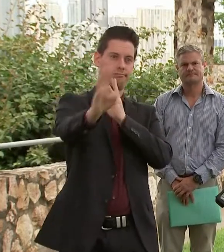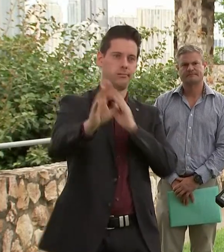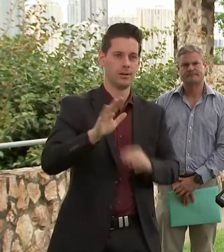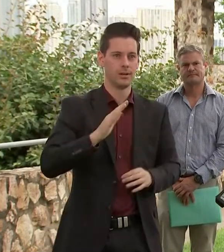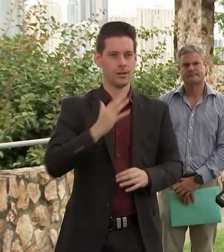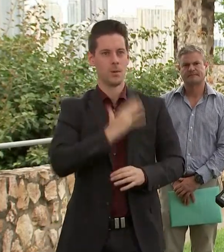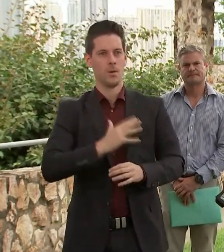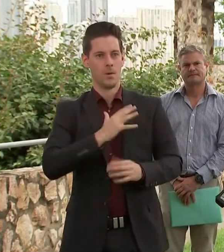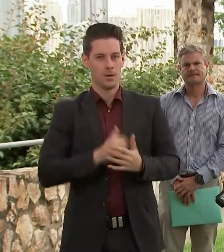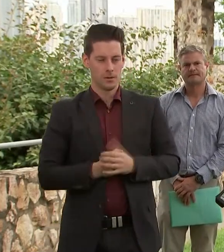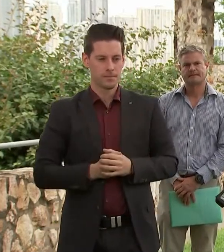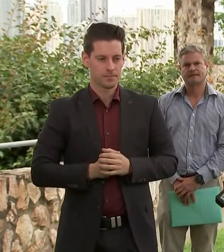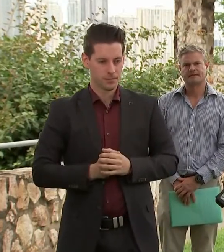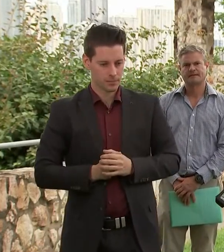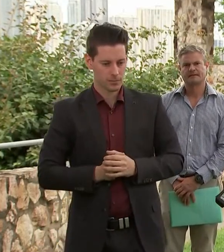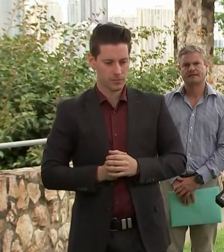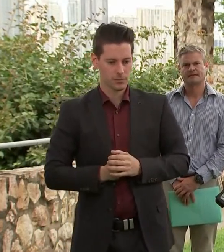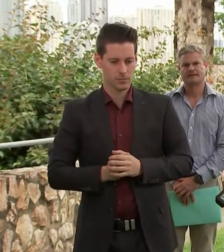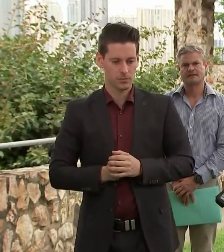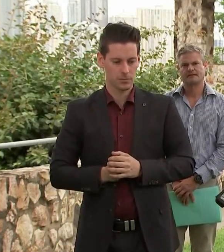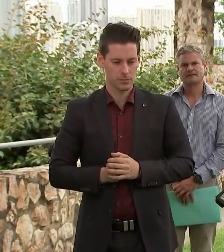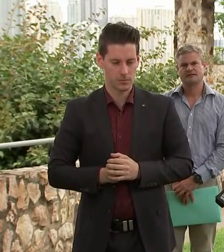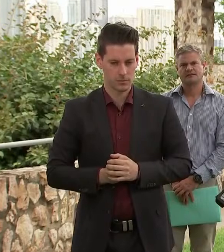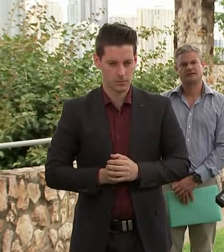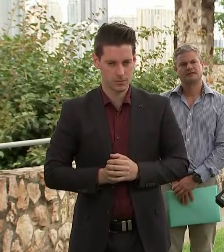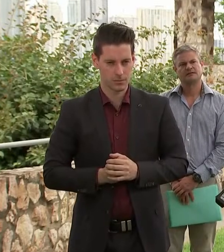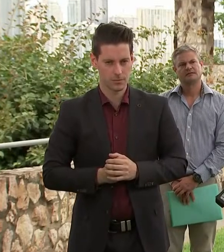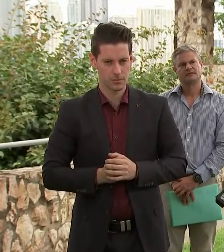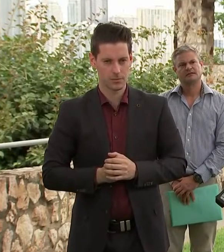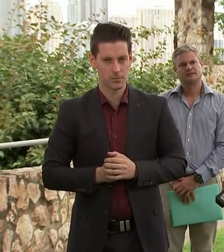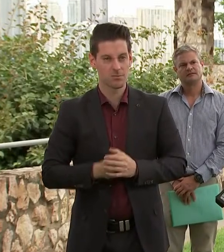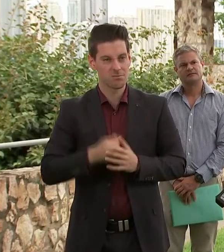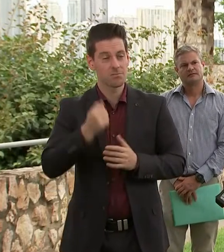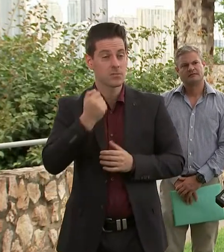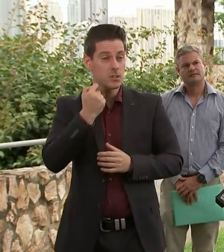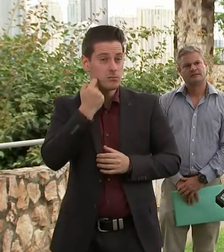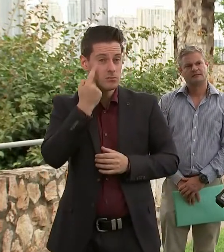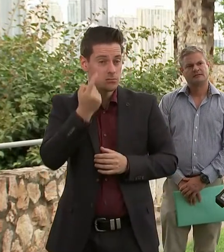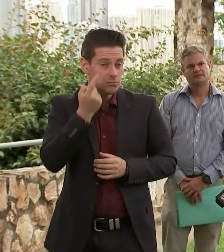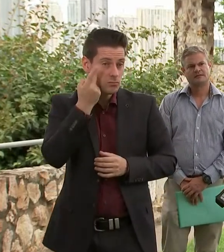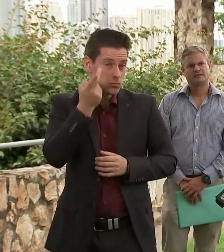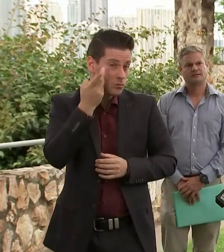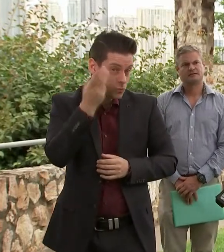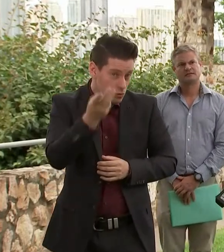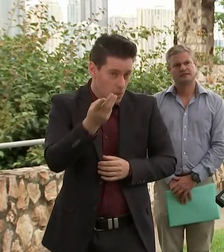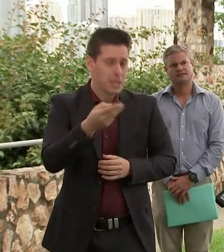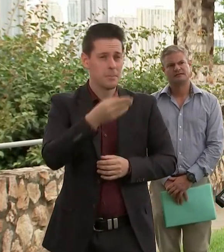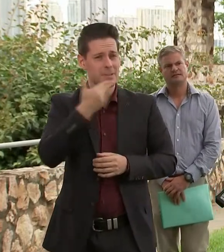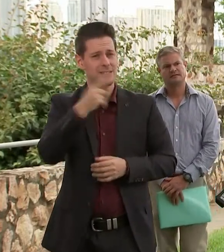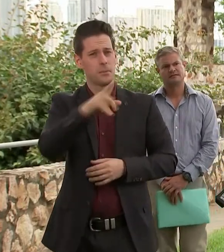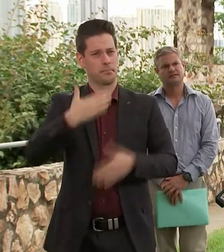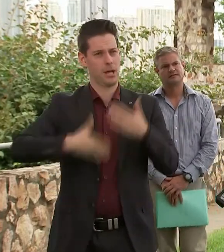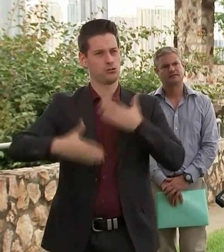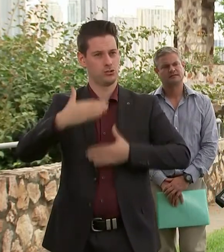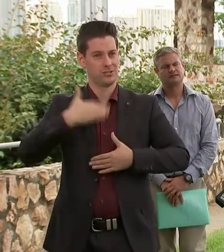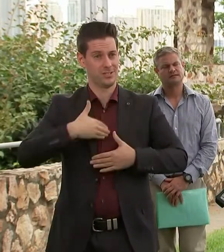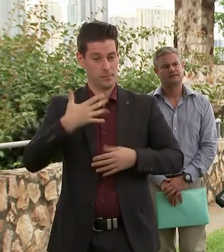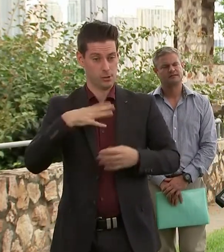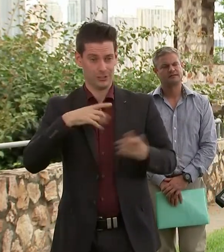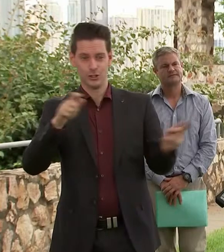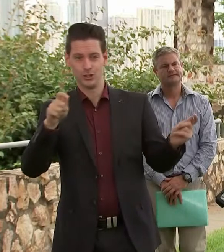The catchphrase has been pack your patience, particularly for the first couple of days. When we see a big shift like this,